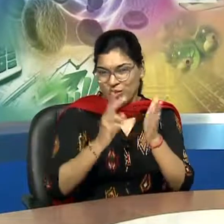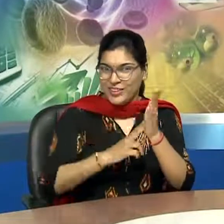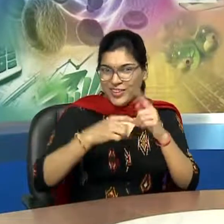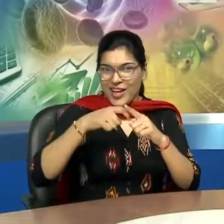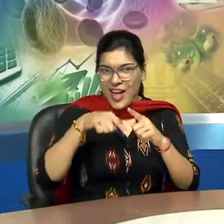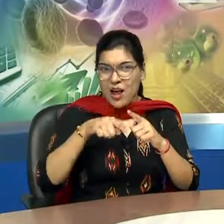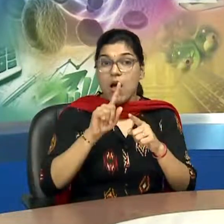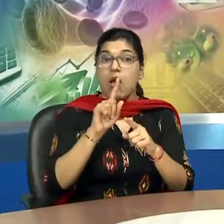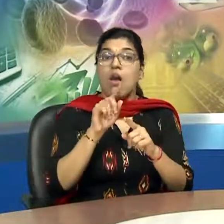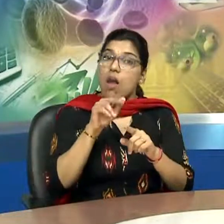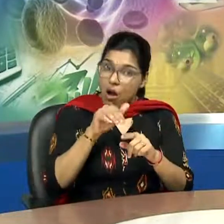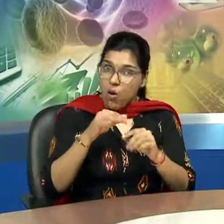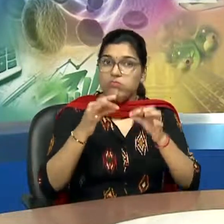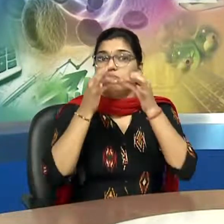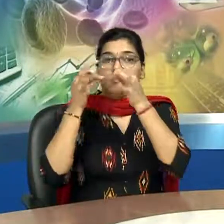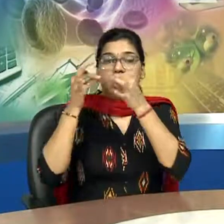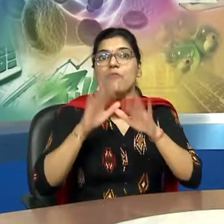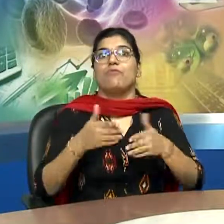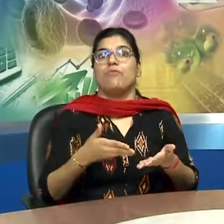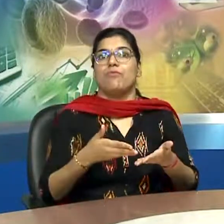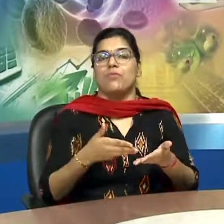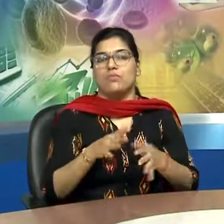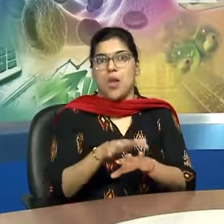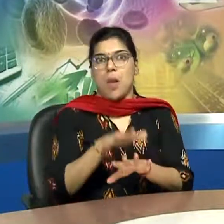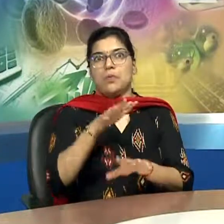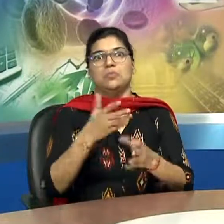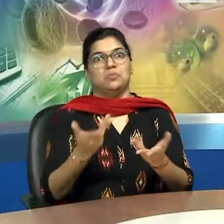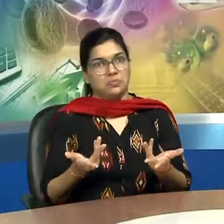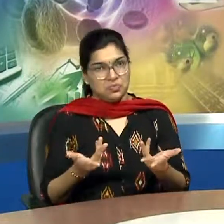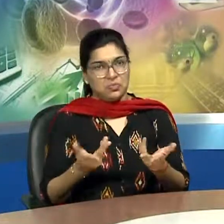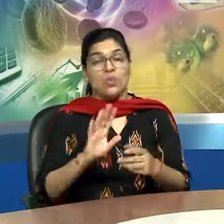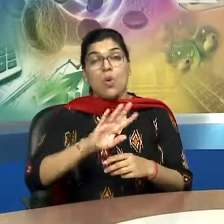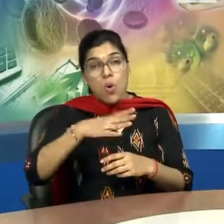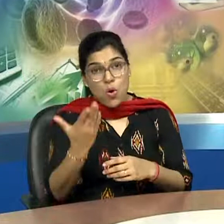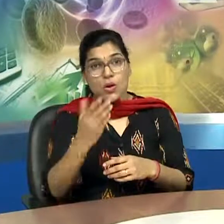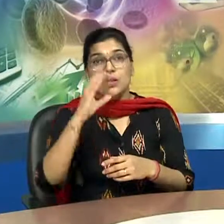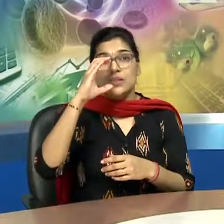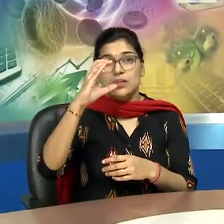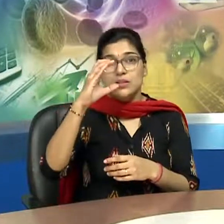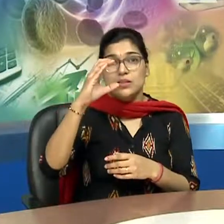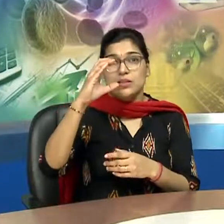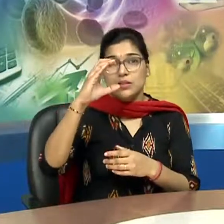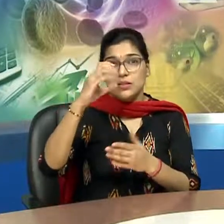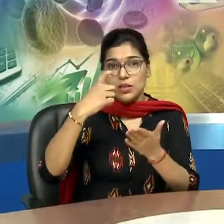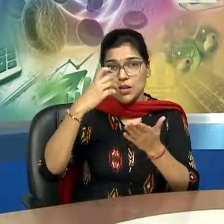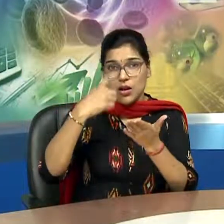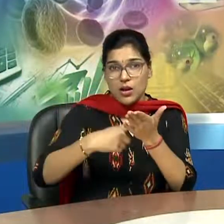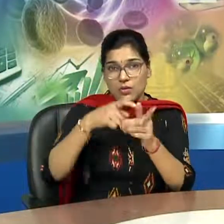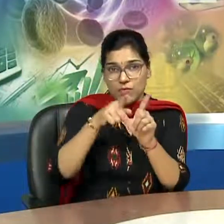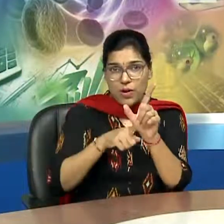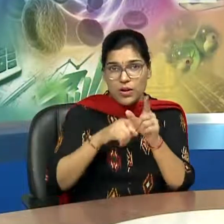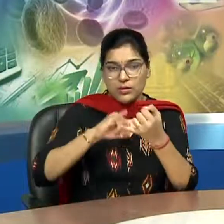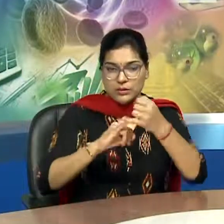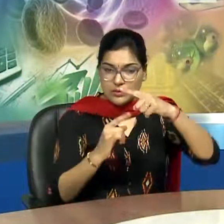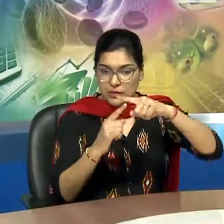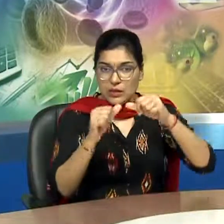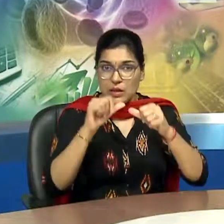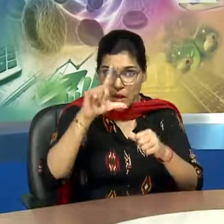meaning. We all have eaten junk food like noodles or